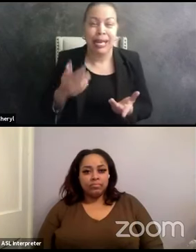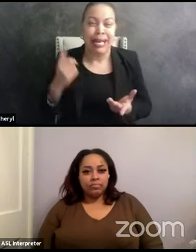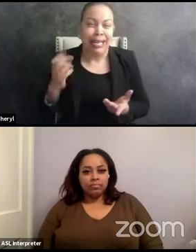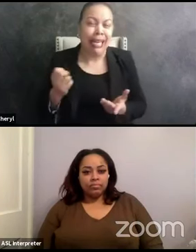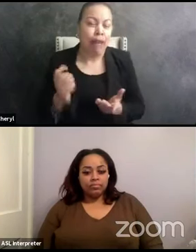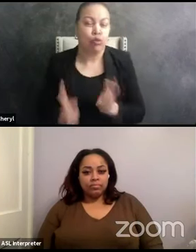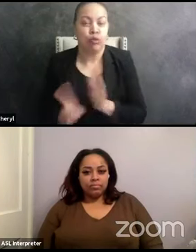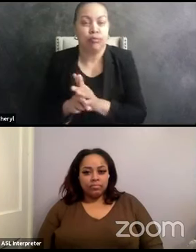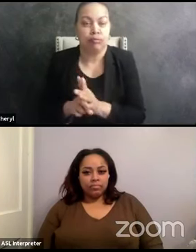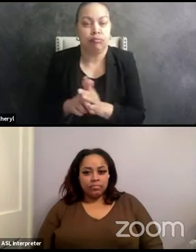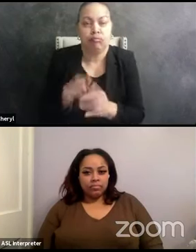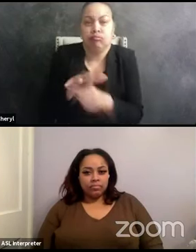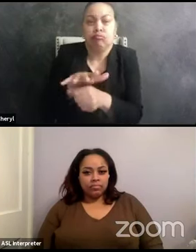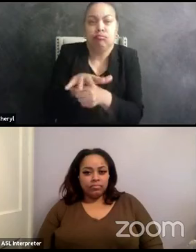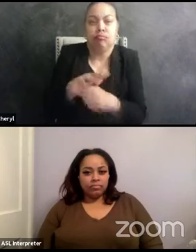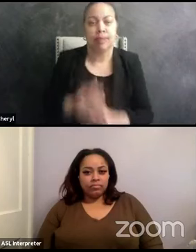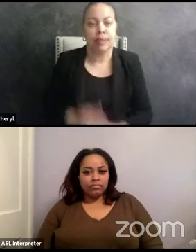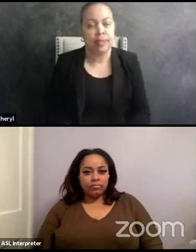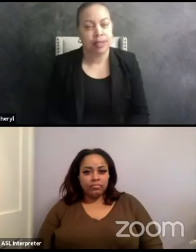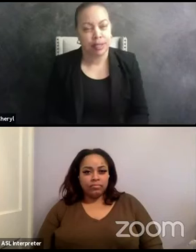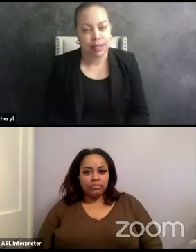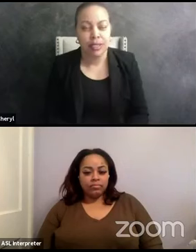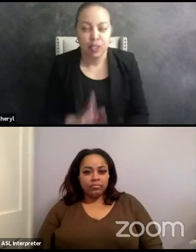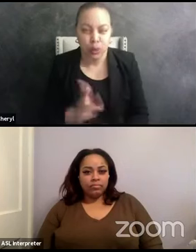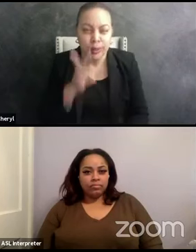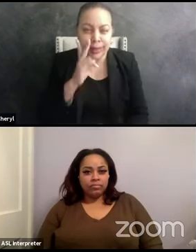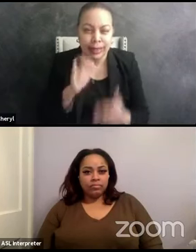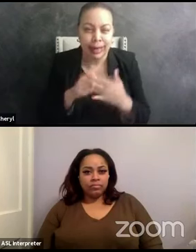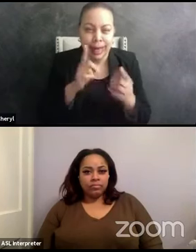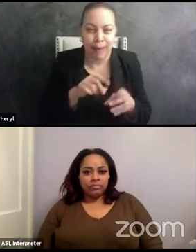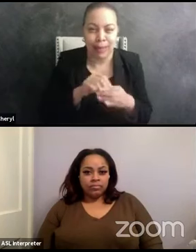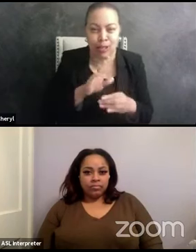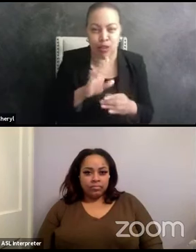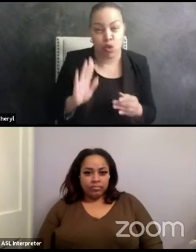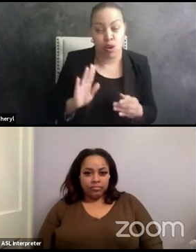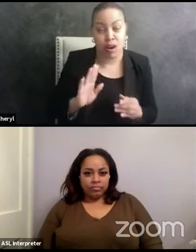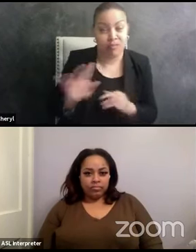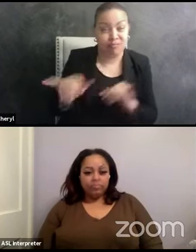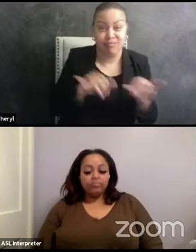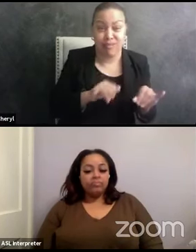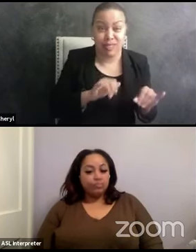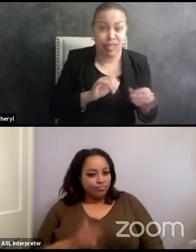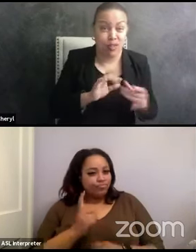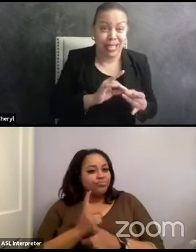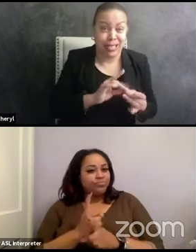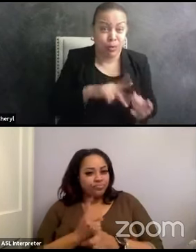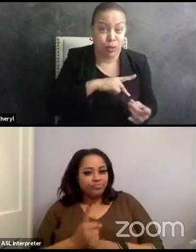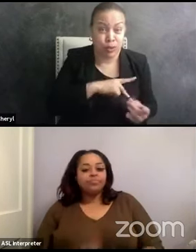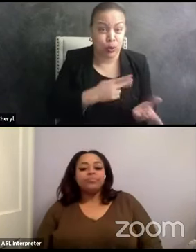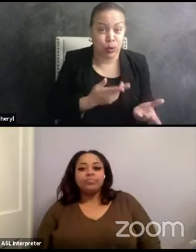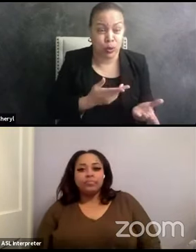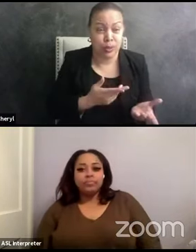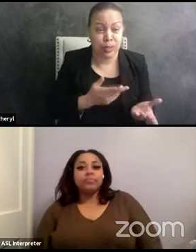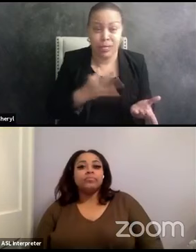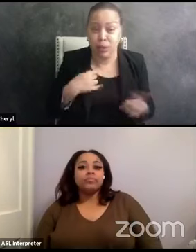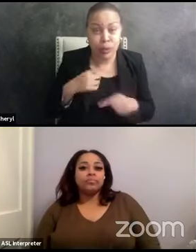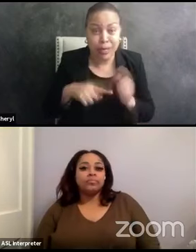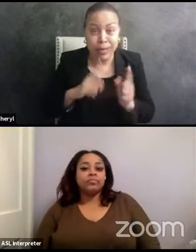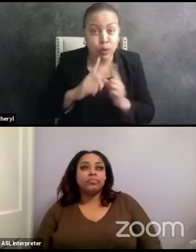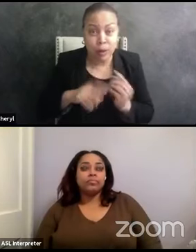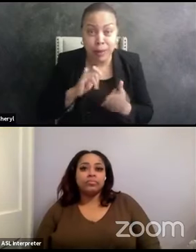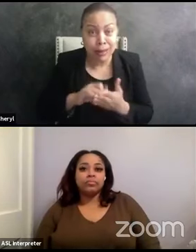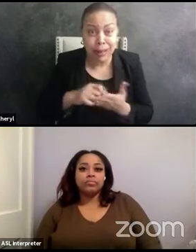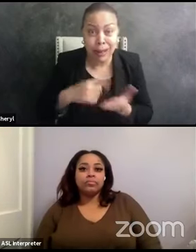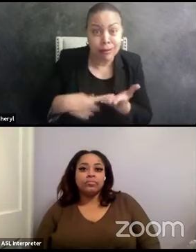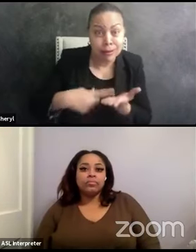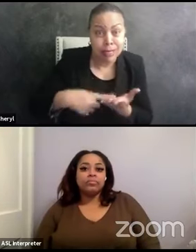Like and chances are you will see that in your relationships as well. And Right. if we can't have conversations about that and create space